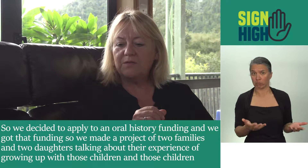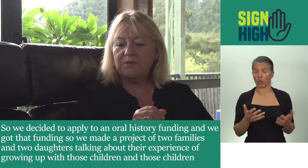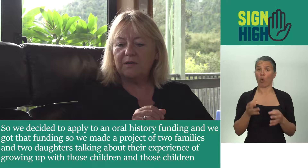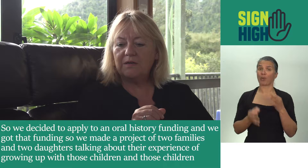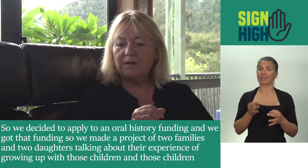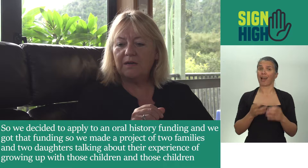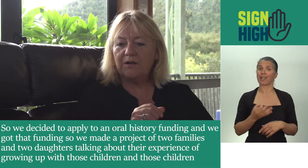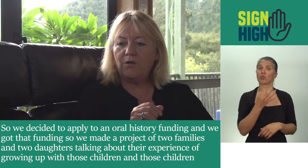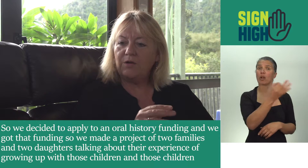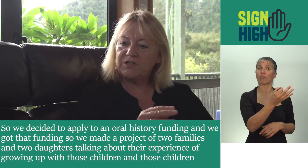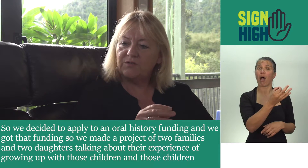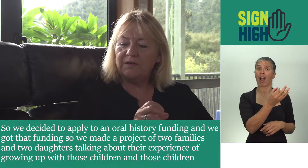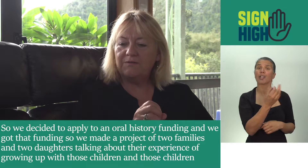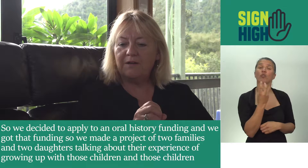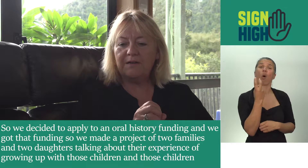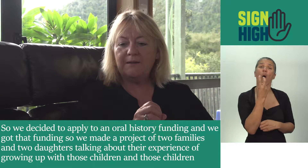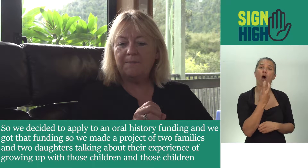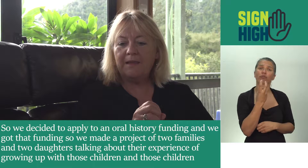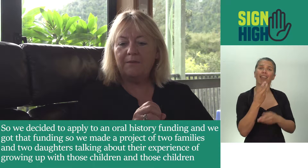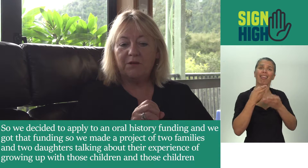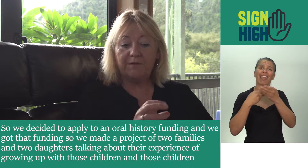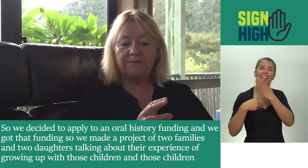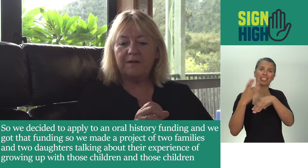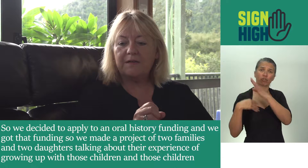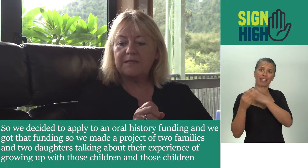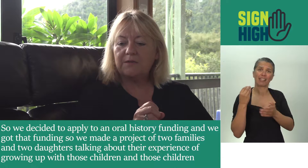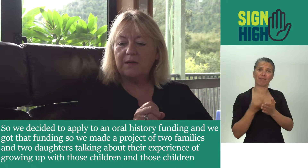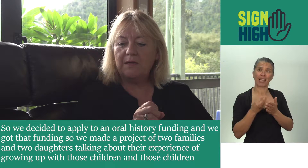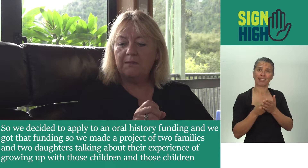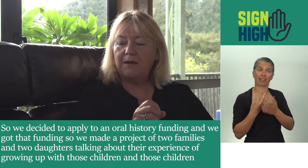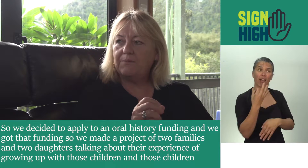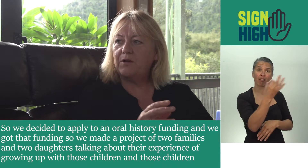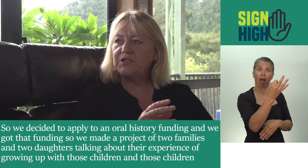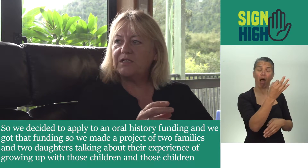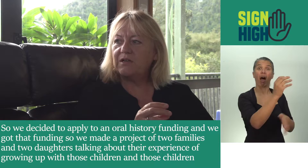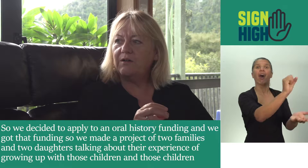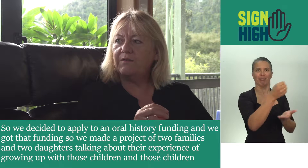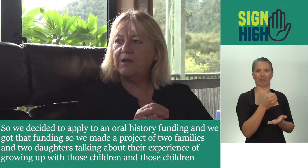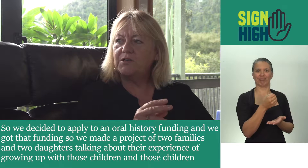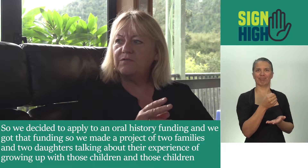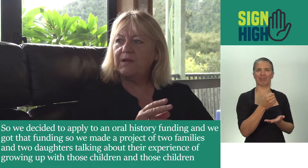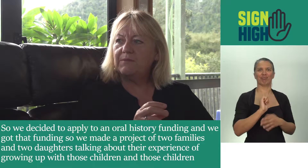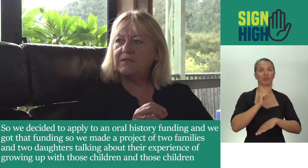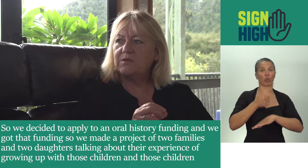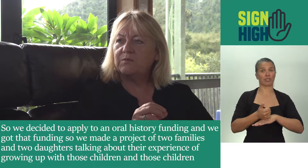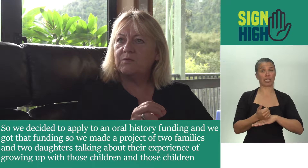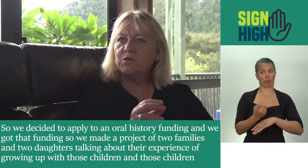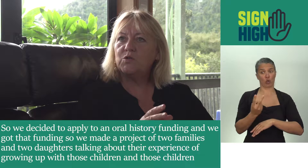to an oral history funding, and we got that funding. So we made a project of 2 families and 2